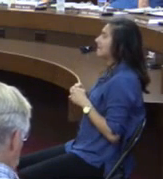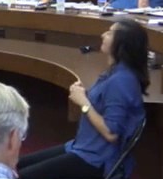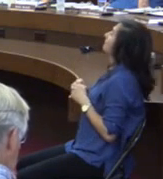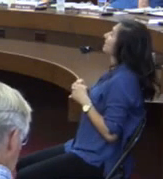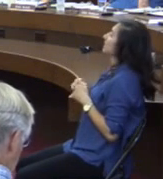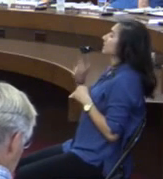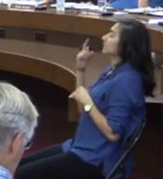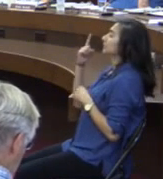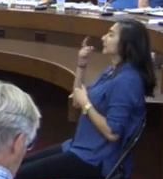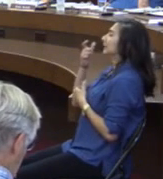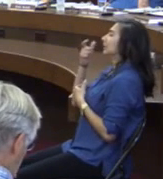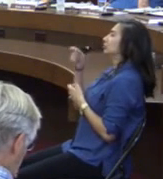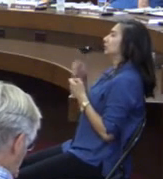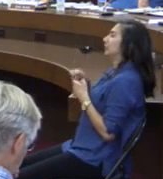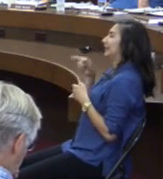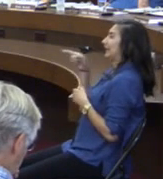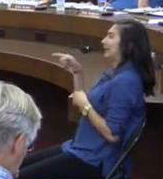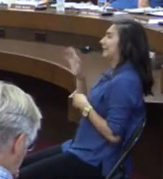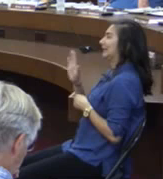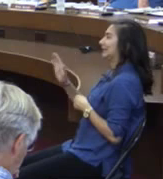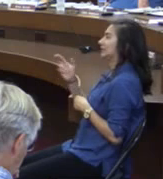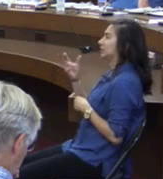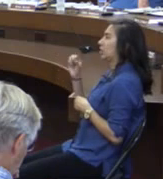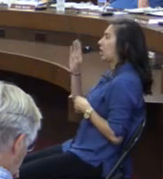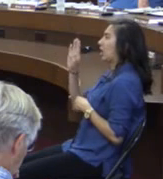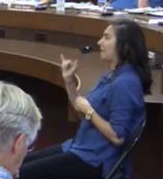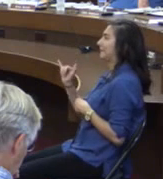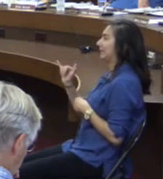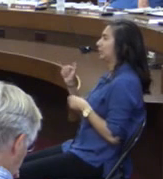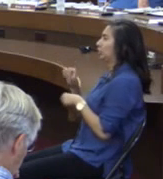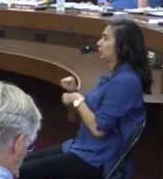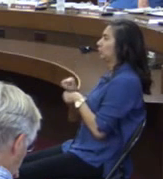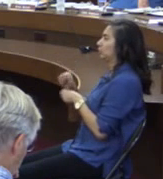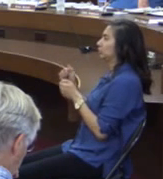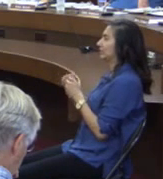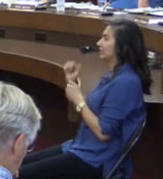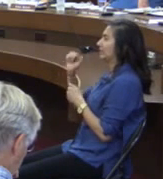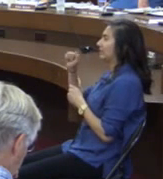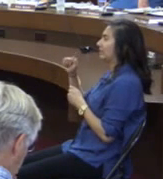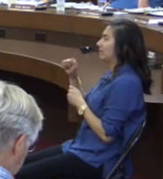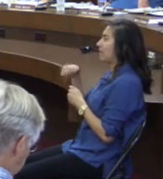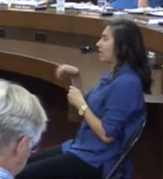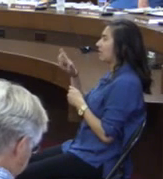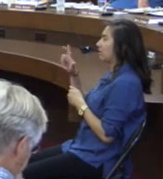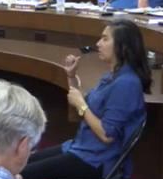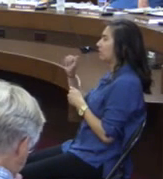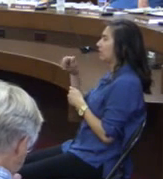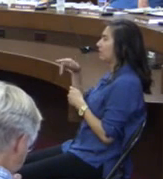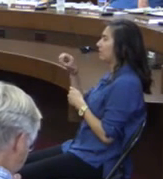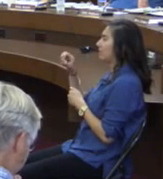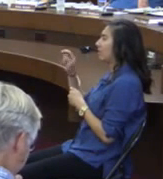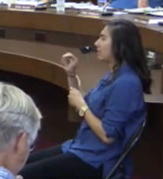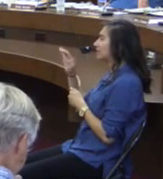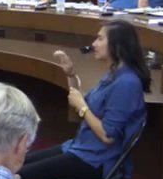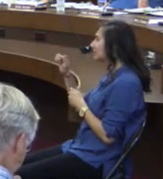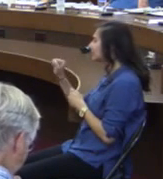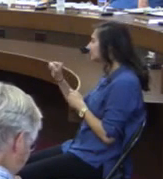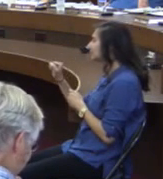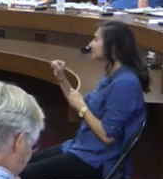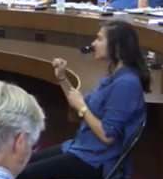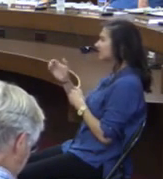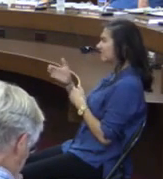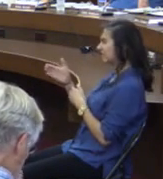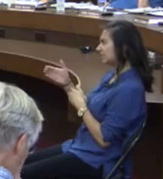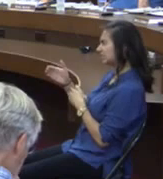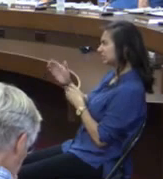Something interesting about Chap, his hobby, he works on aquaponics. It's an interesting fish-plant